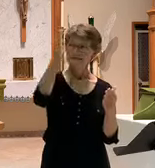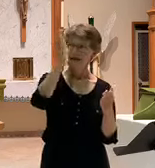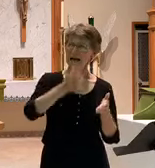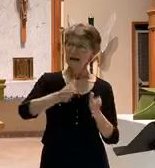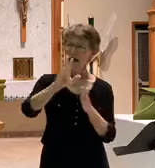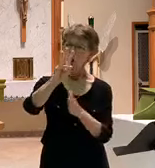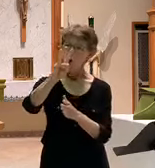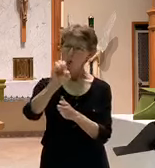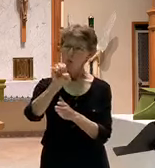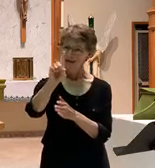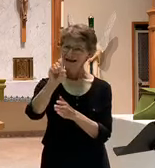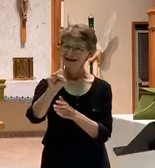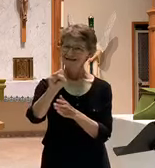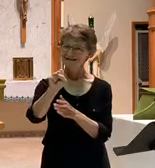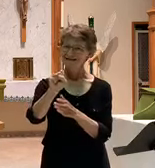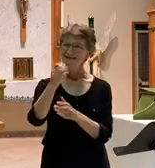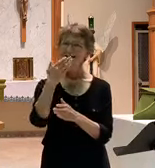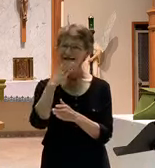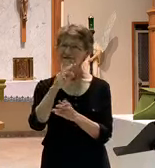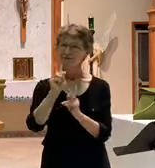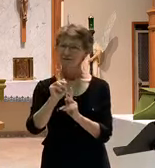live alongside the wheat?